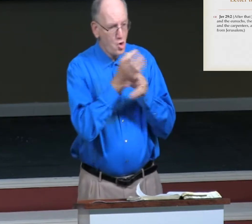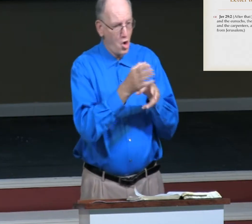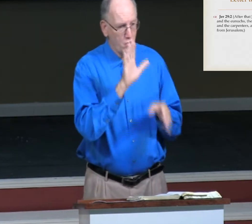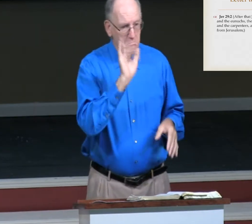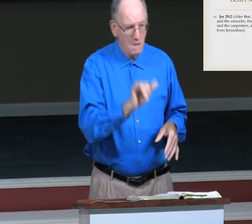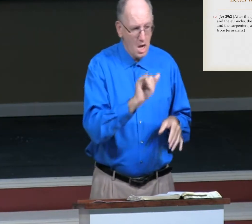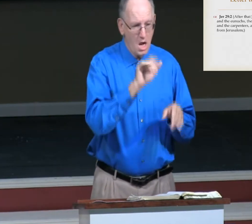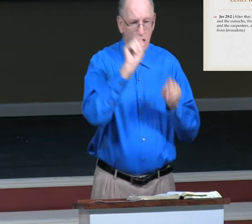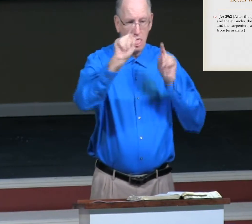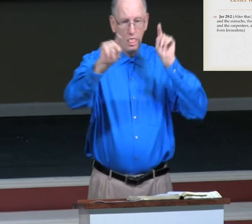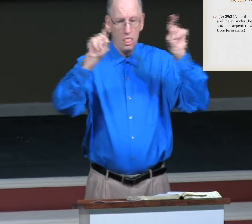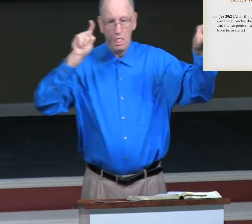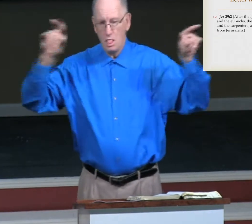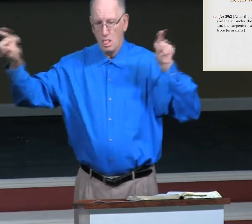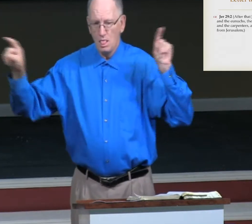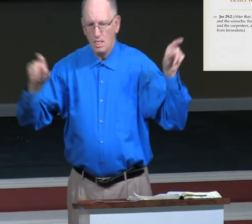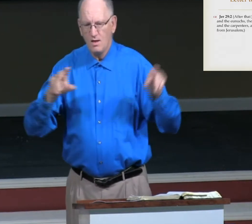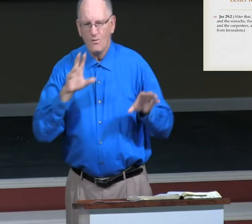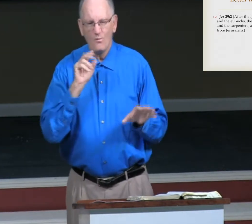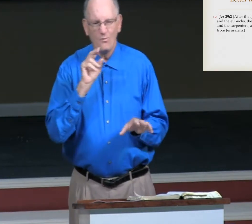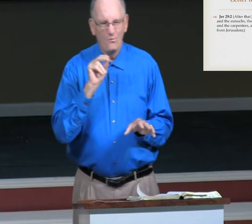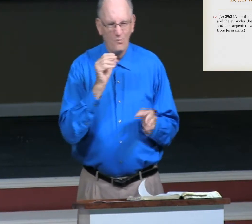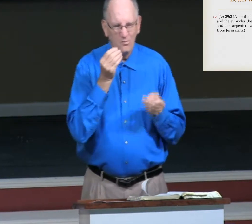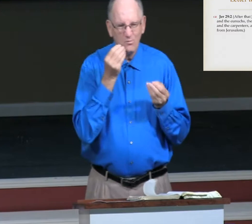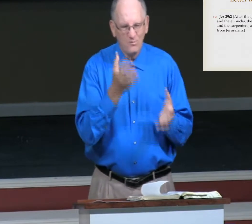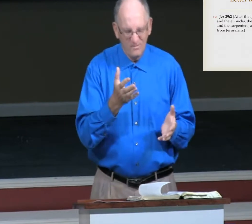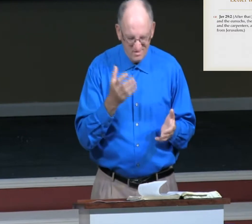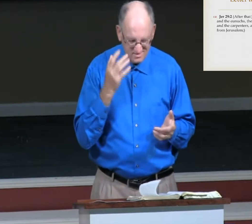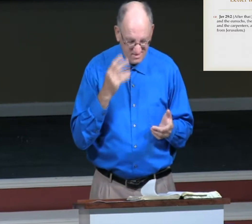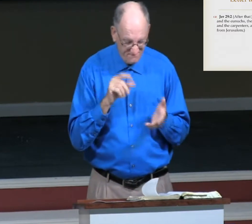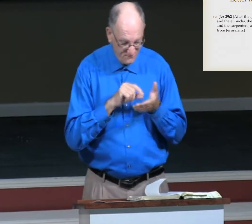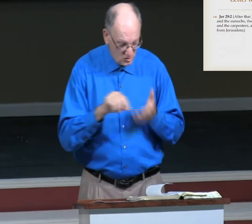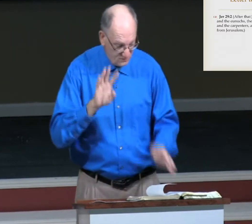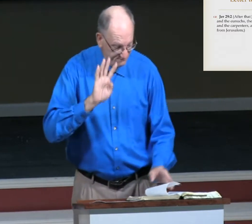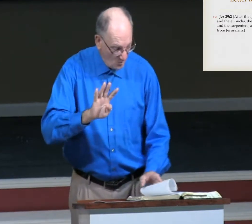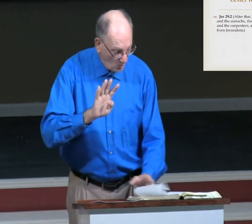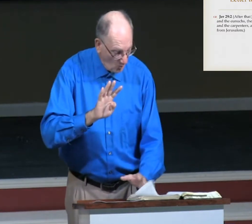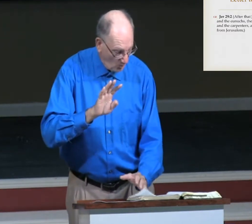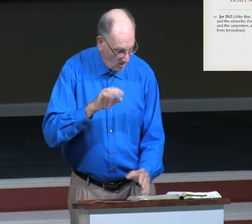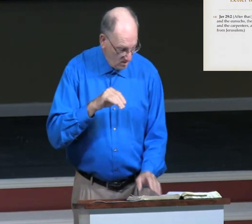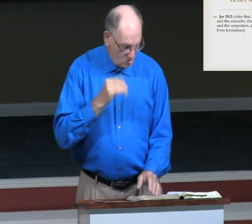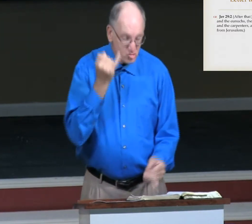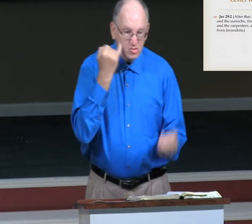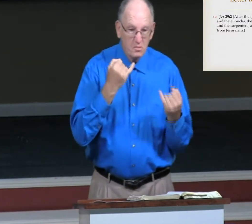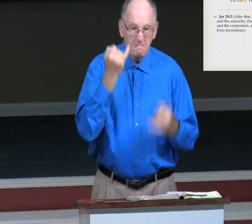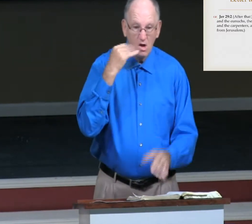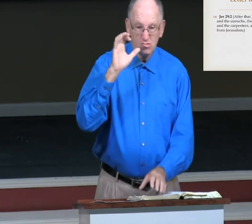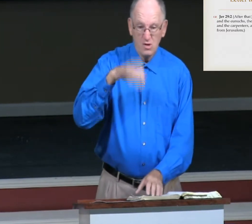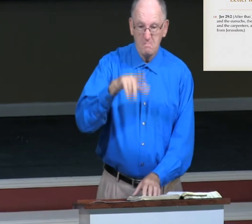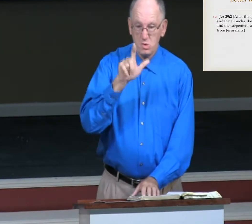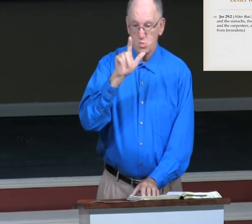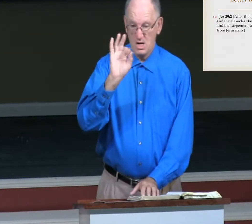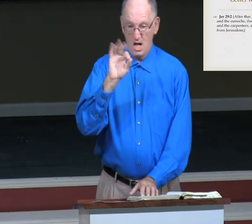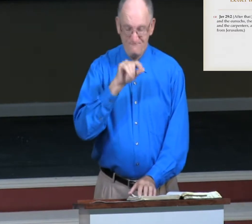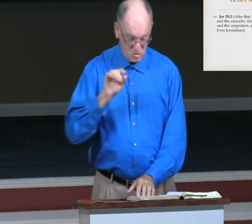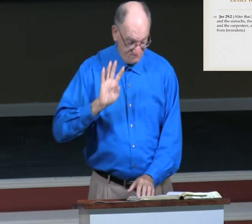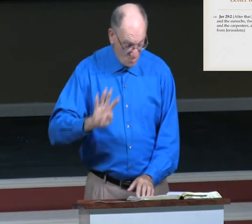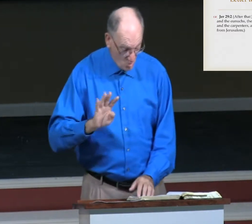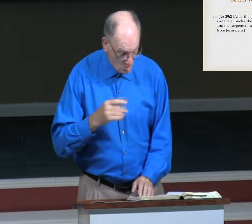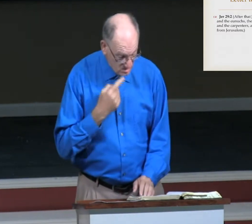you know, saying that the whole the coronavirus is caused by the Chinese or someone else. But if you go to Jeremiah